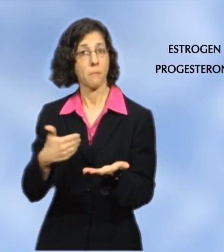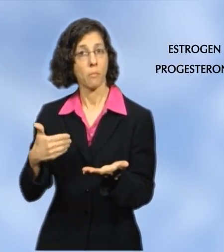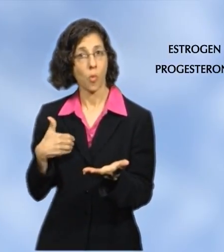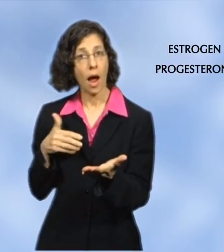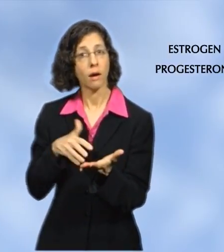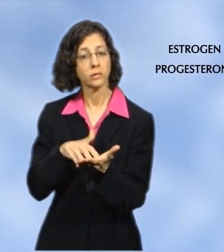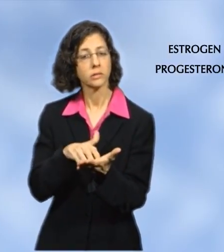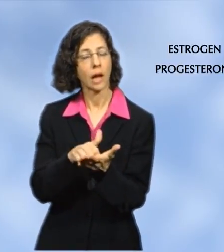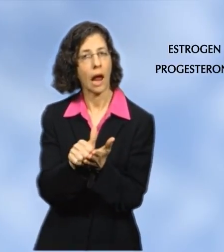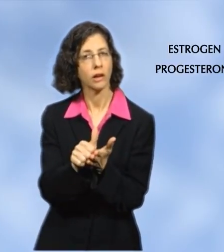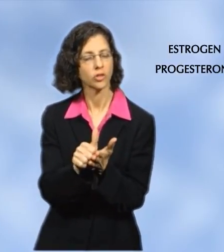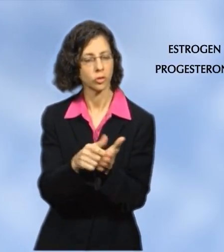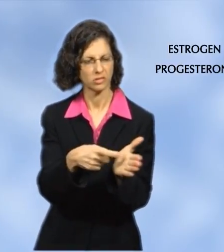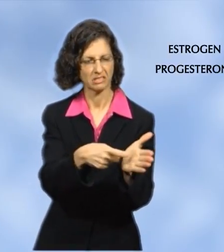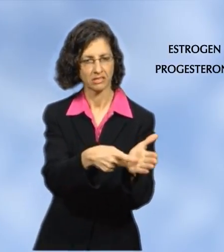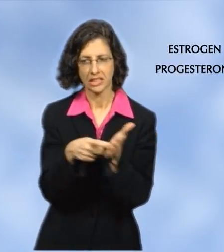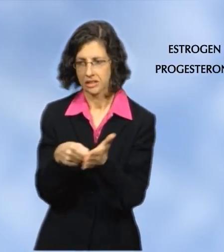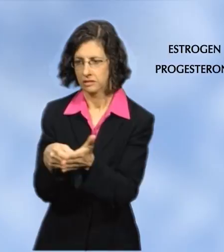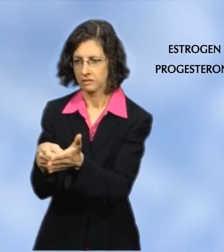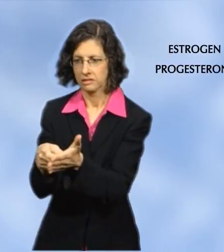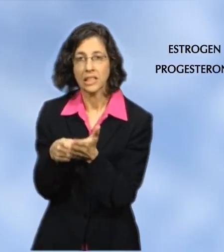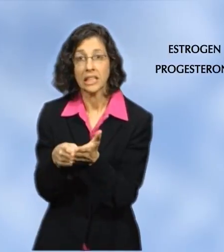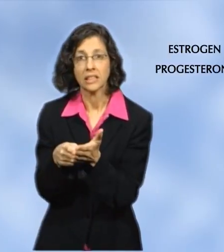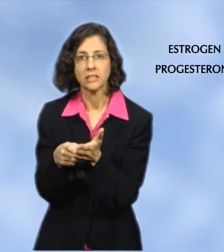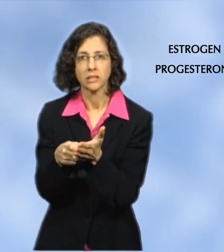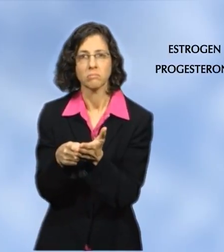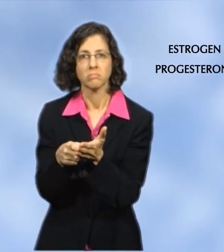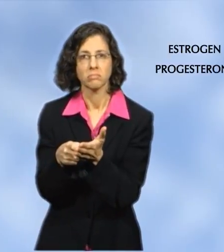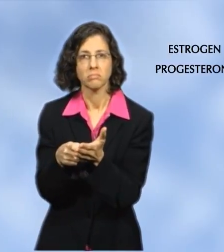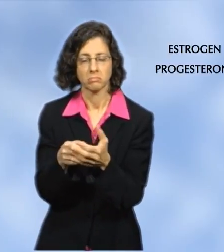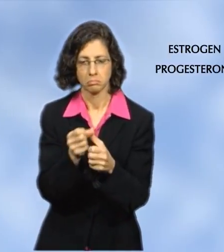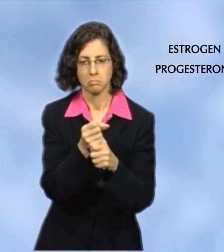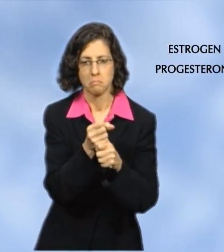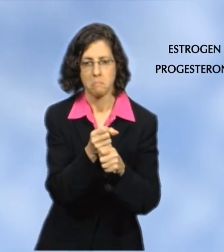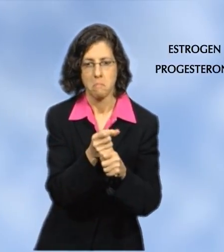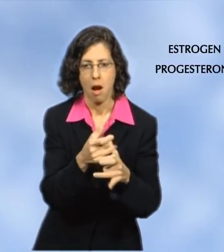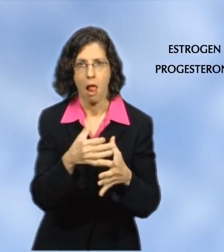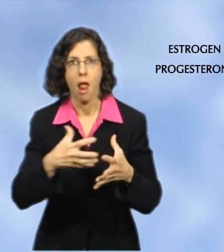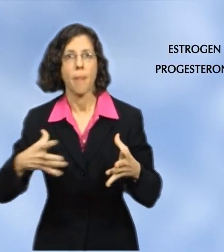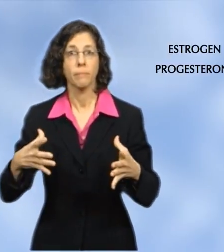Some breast cancers require these hormones to grow.